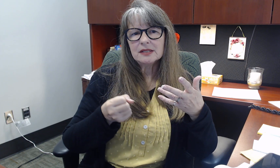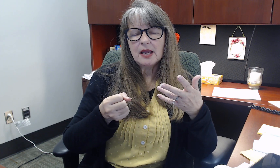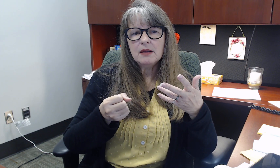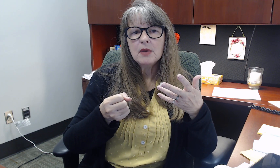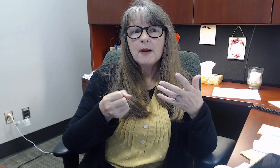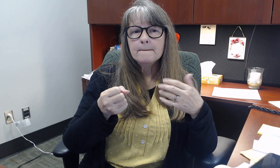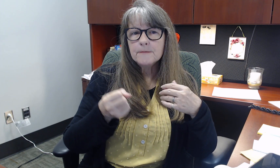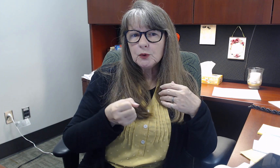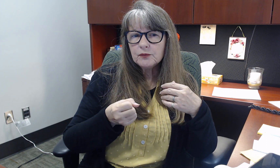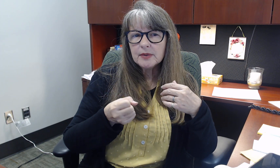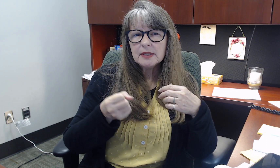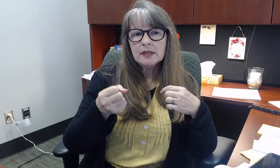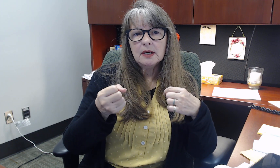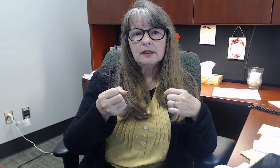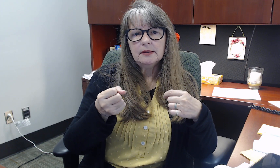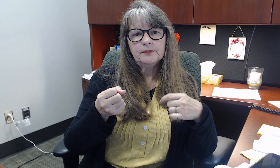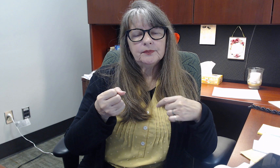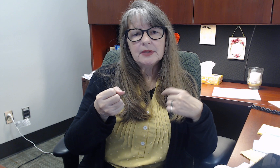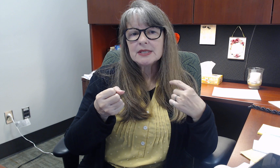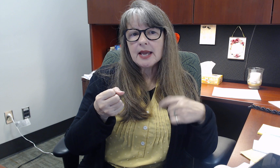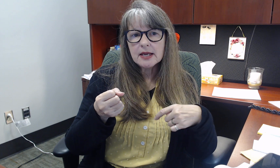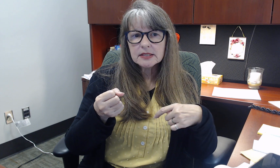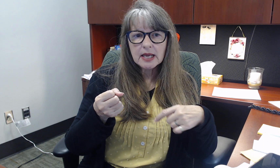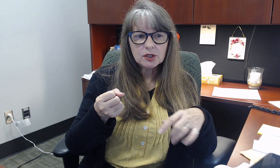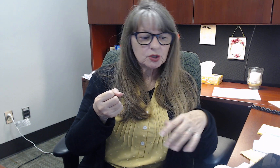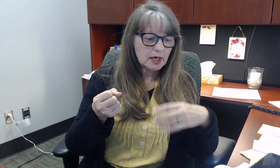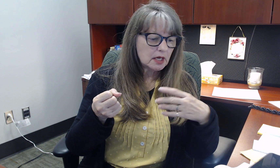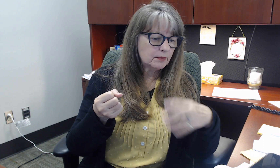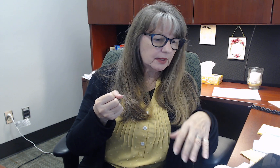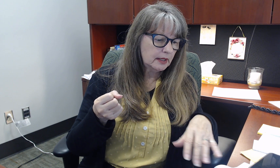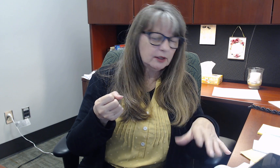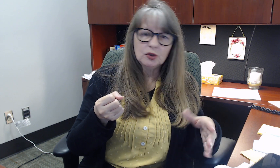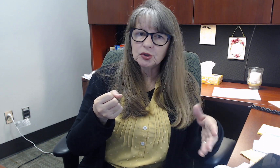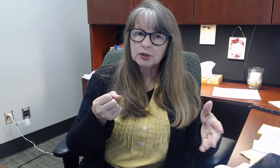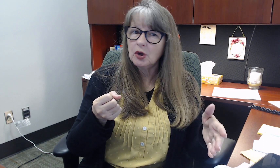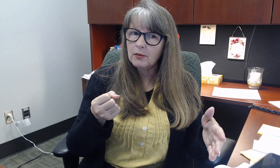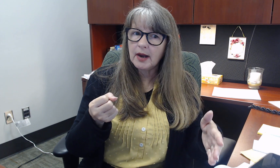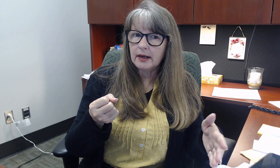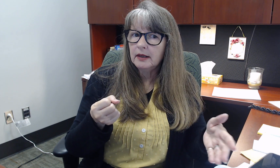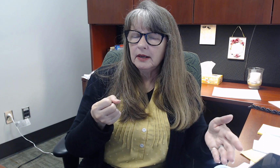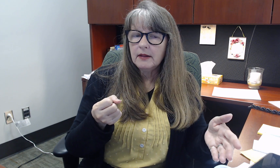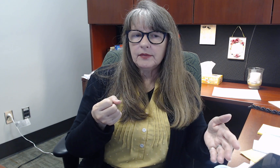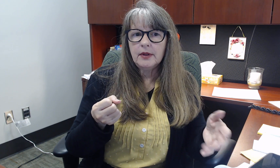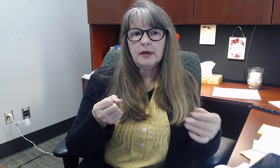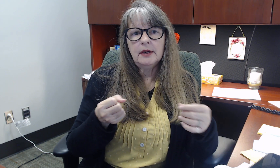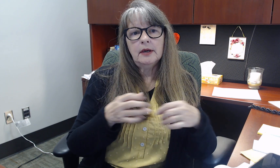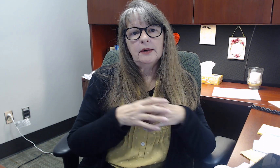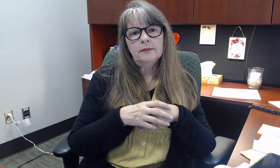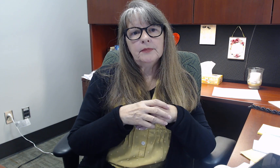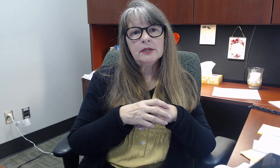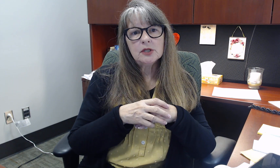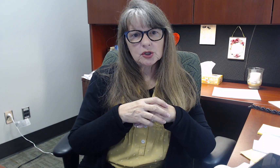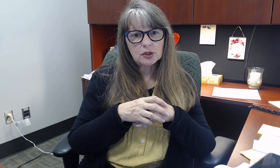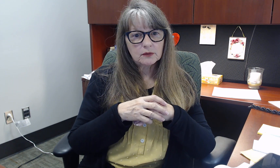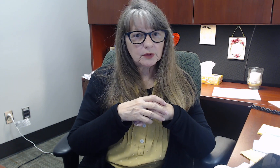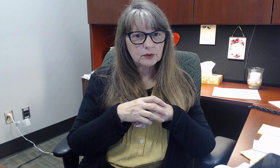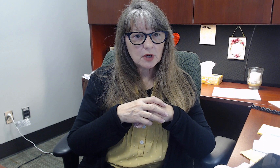same movement. It's a S hand shape, and usually know by the intention of what they're talking